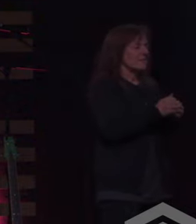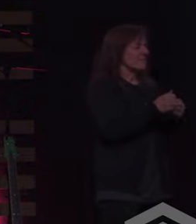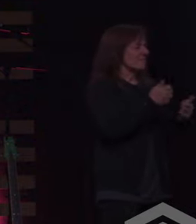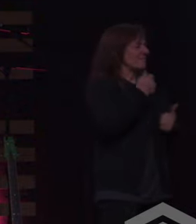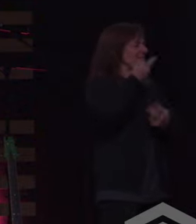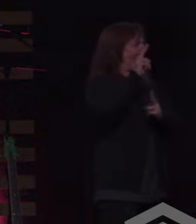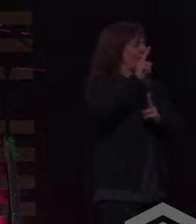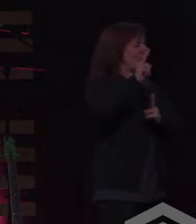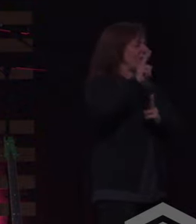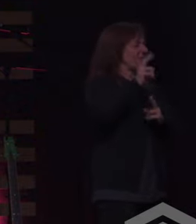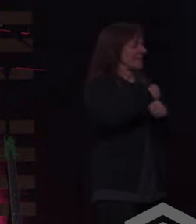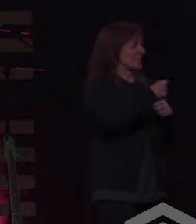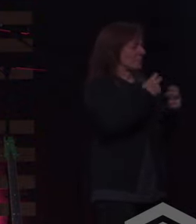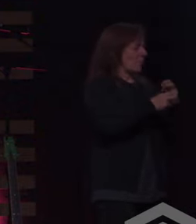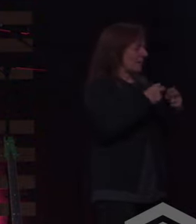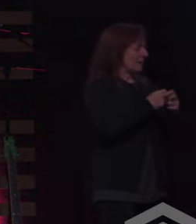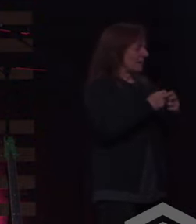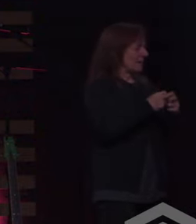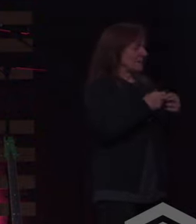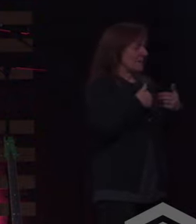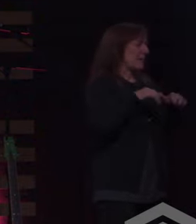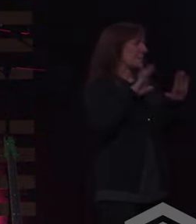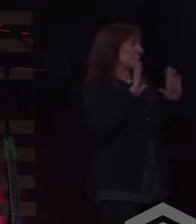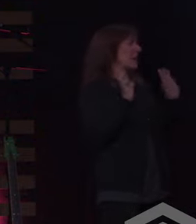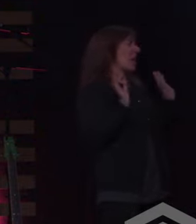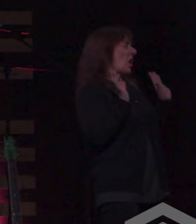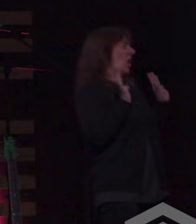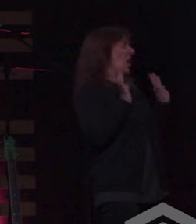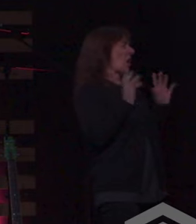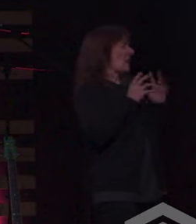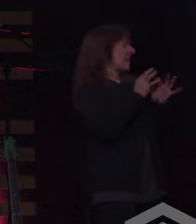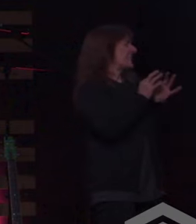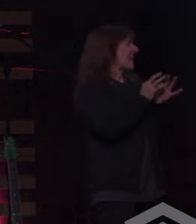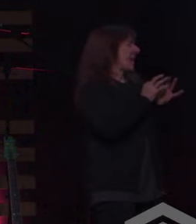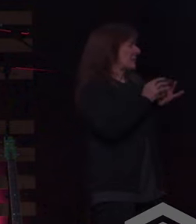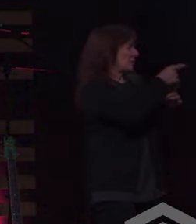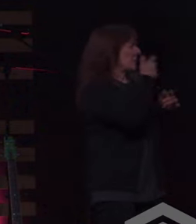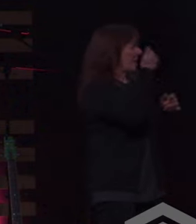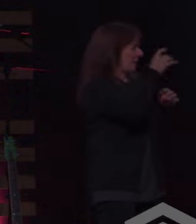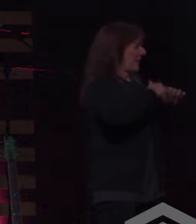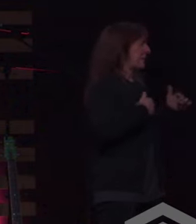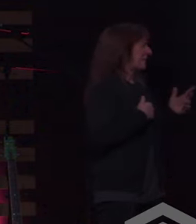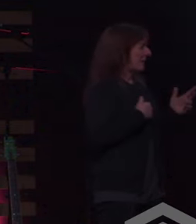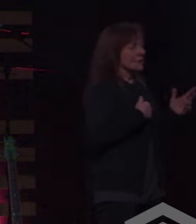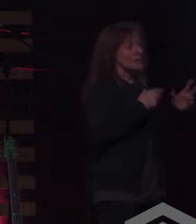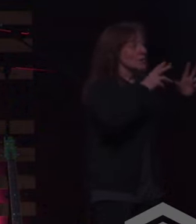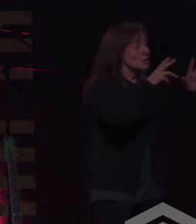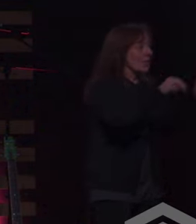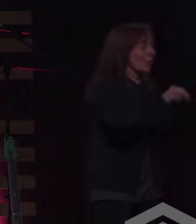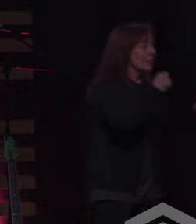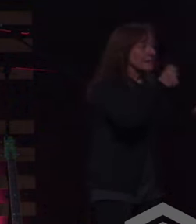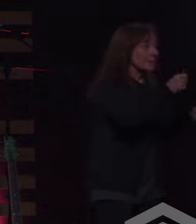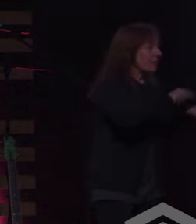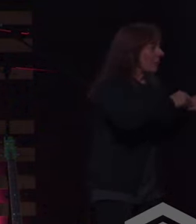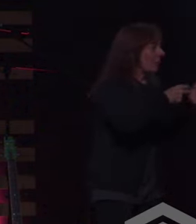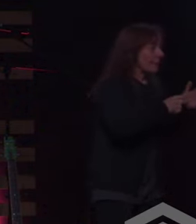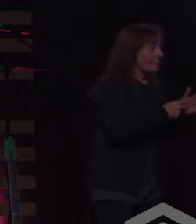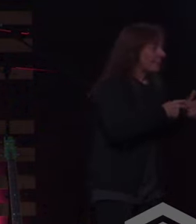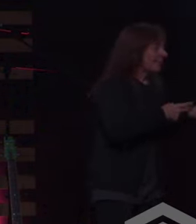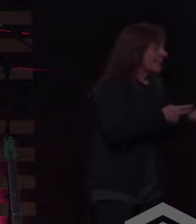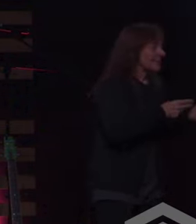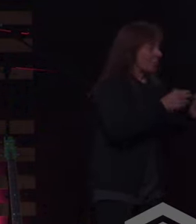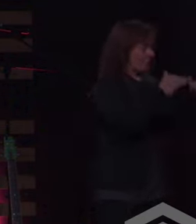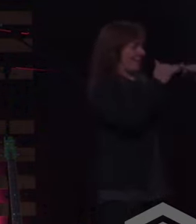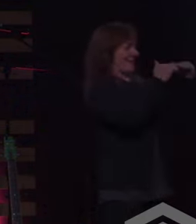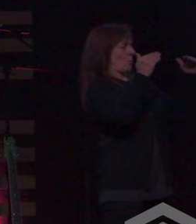the problem that we've created, that somehow submitting means that there is a value ranking inside of marriage. No one is more valuable than anyone else inside of your marriage,